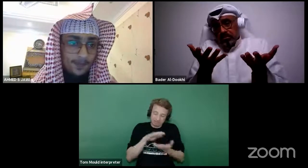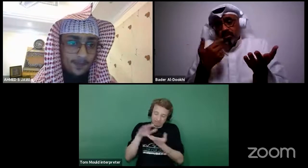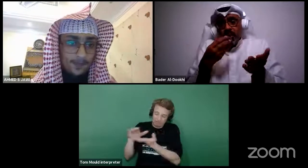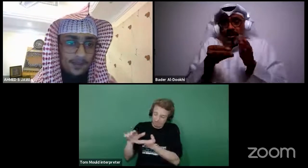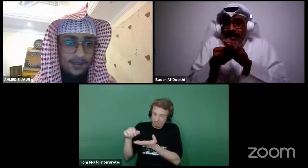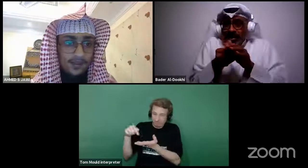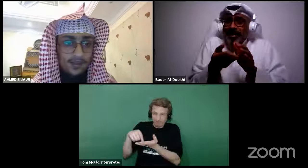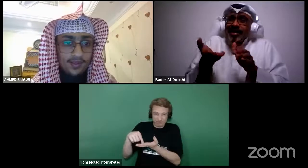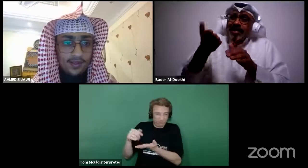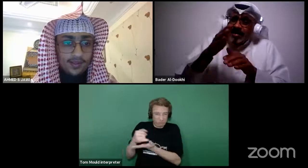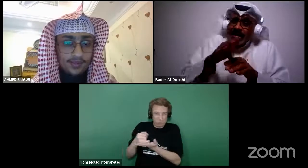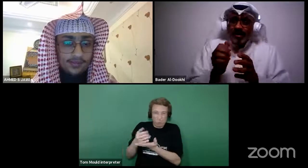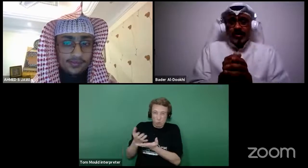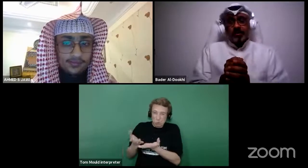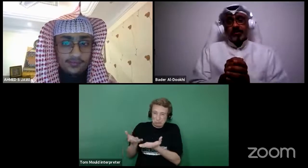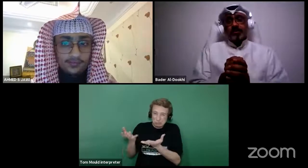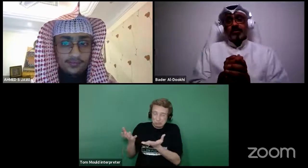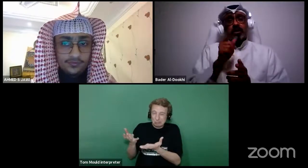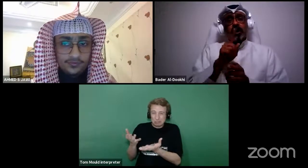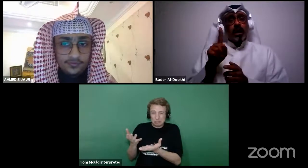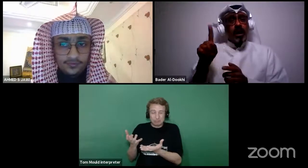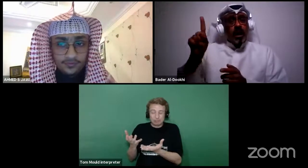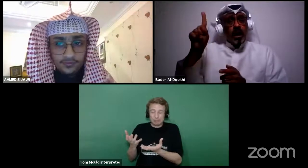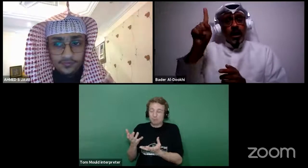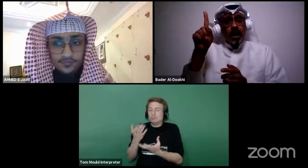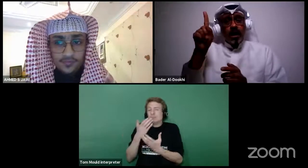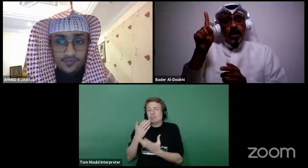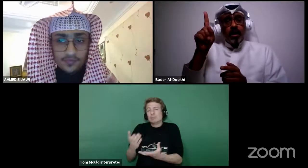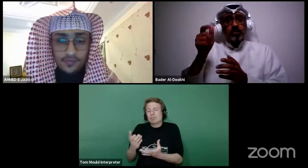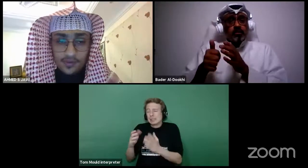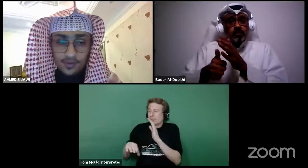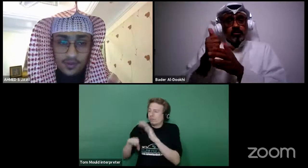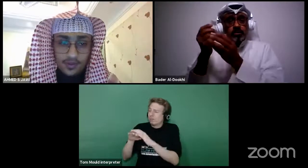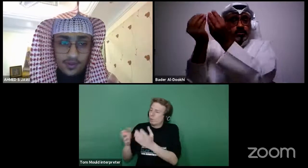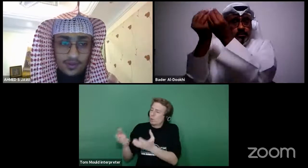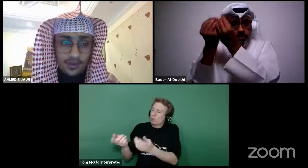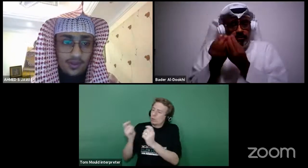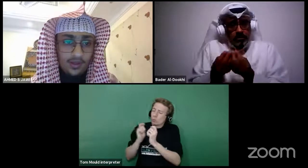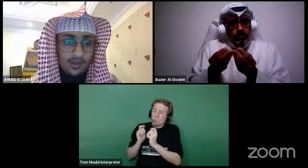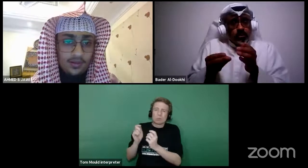us. Verily, Allah does reward the charitable."